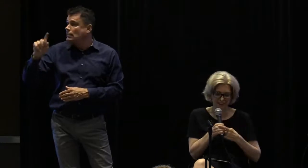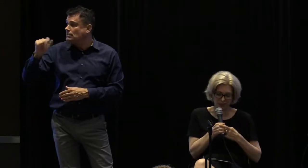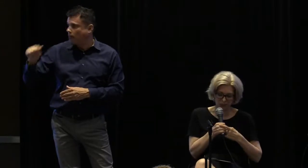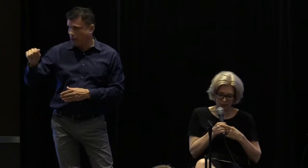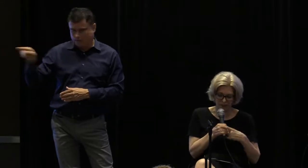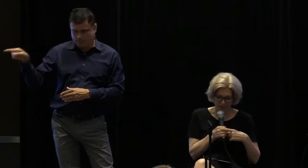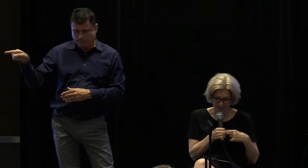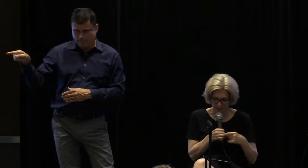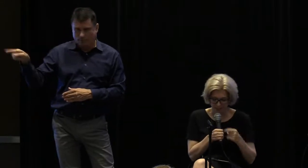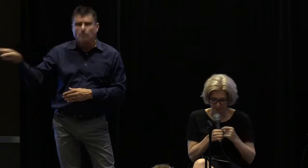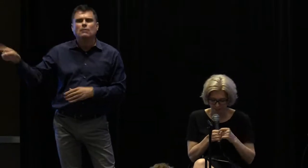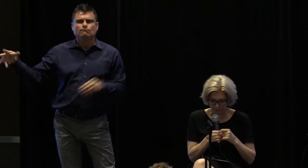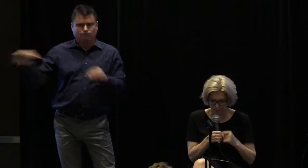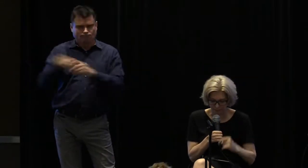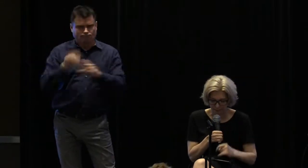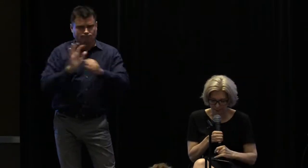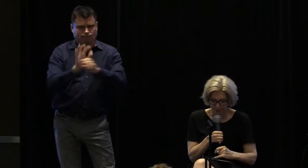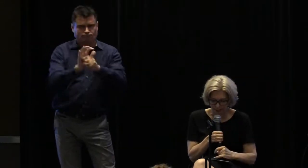well celebrating with us tonight.